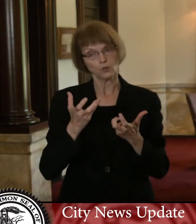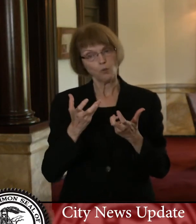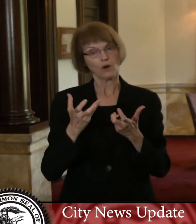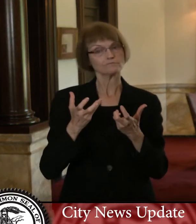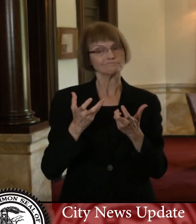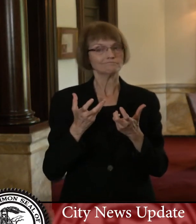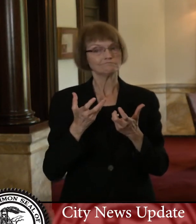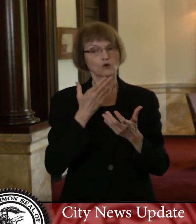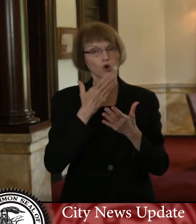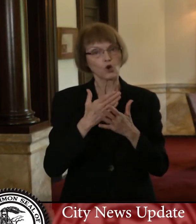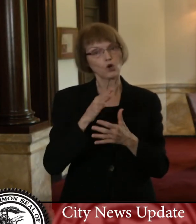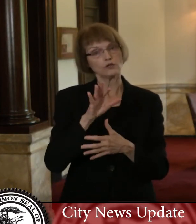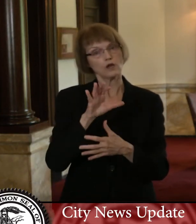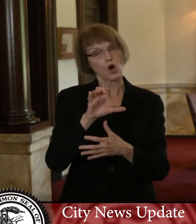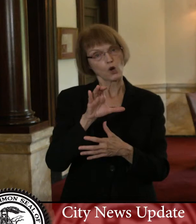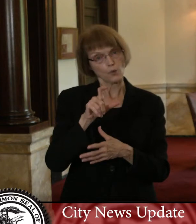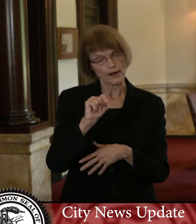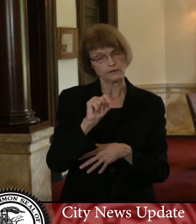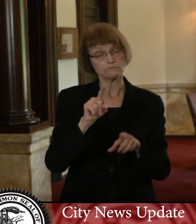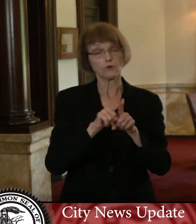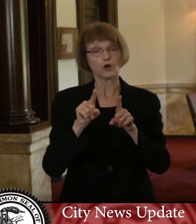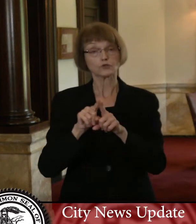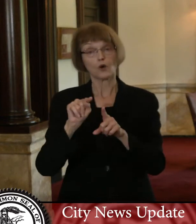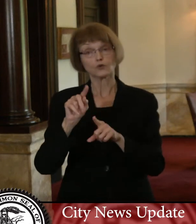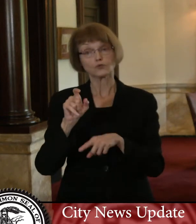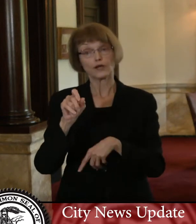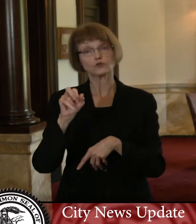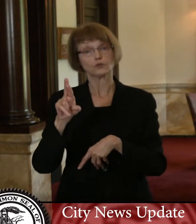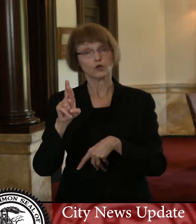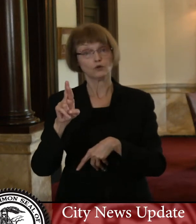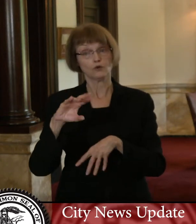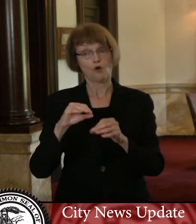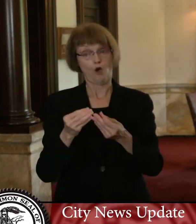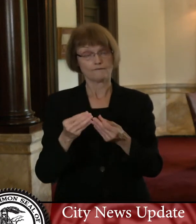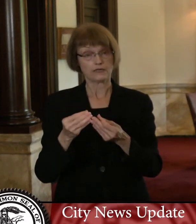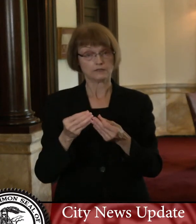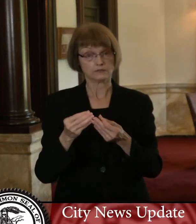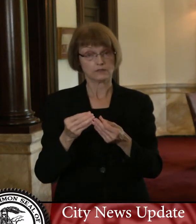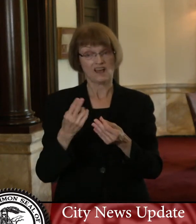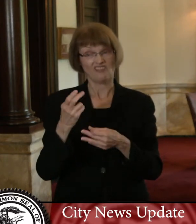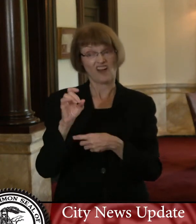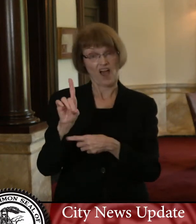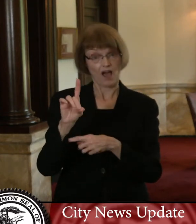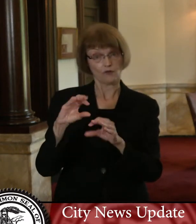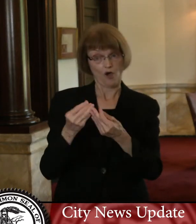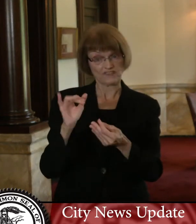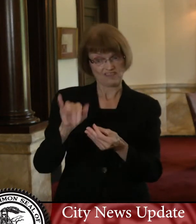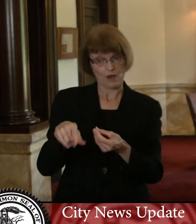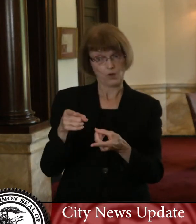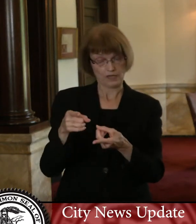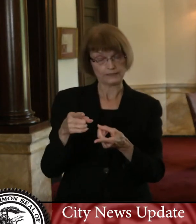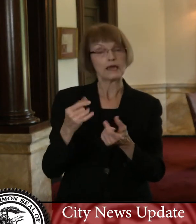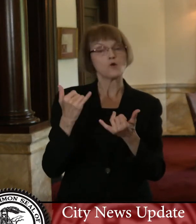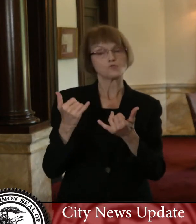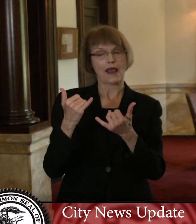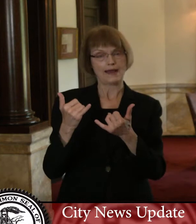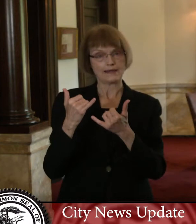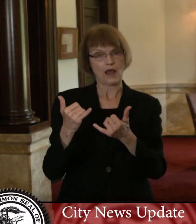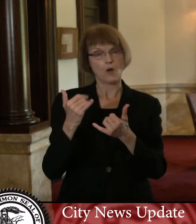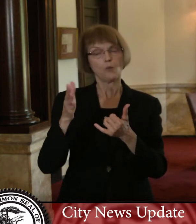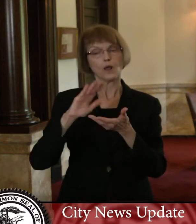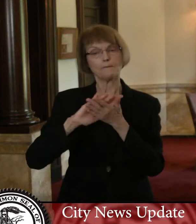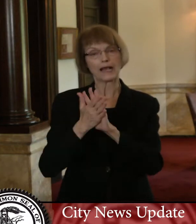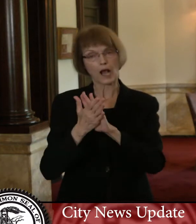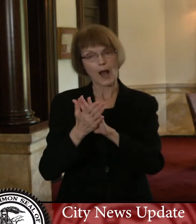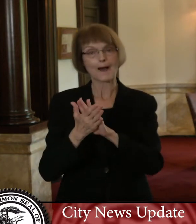ownership. Also, the Treasurer's Office, that particular HUD office, is going through the process to be a